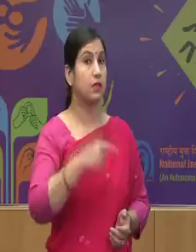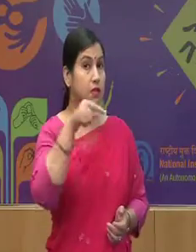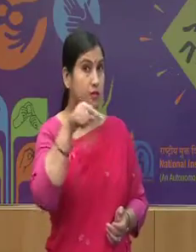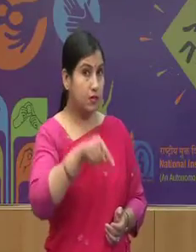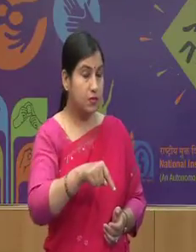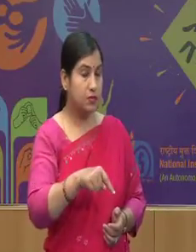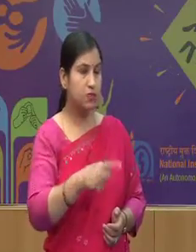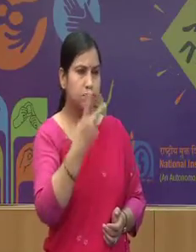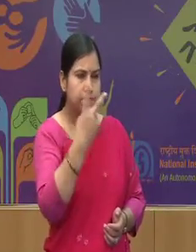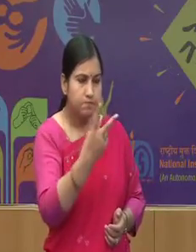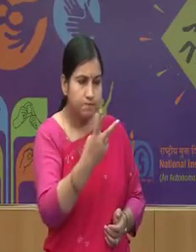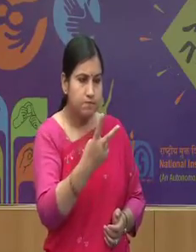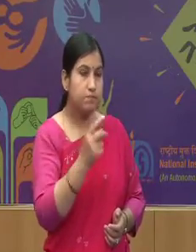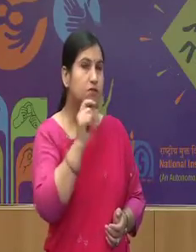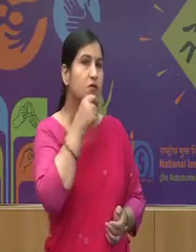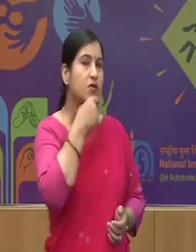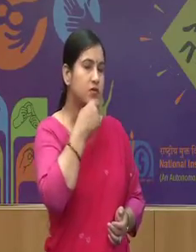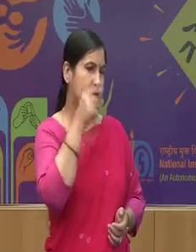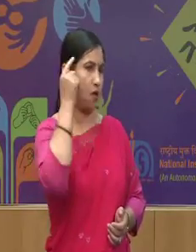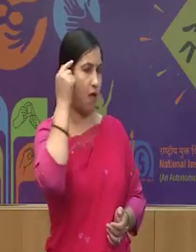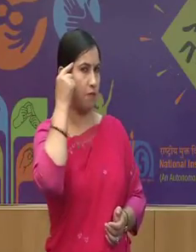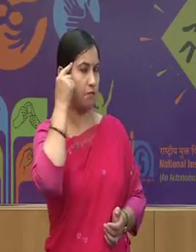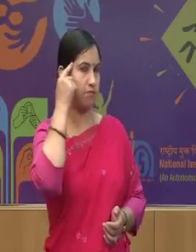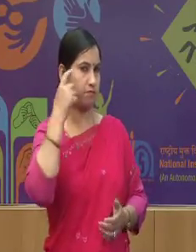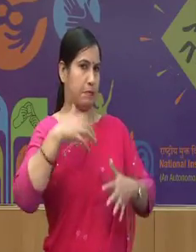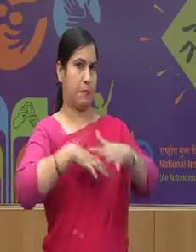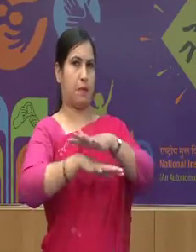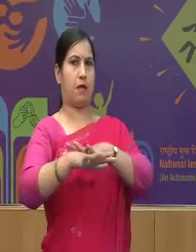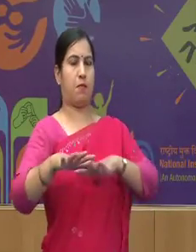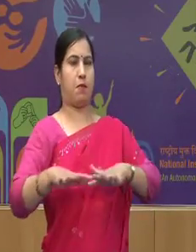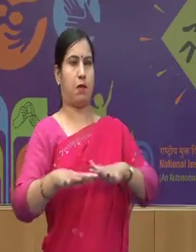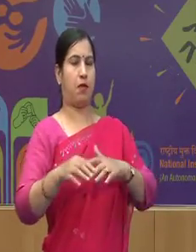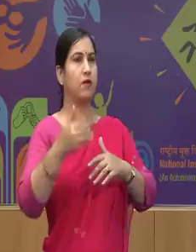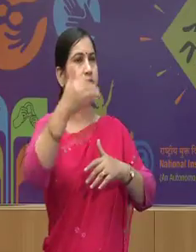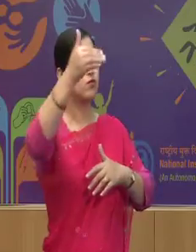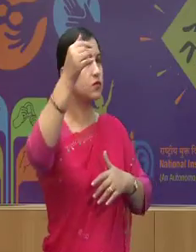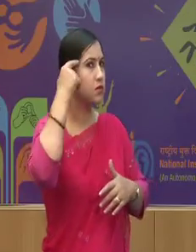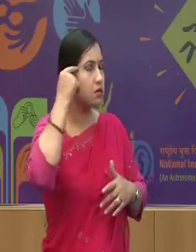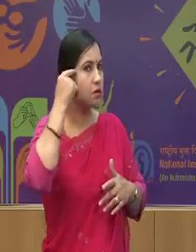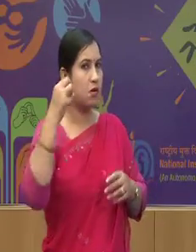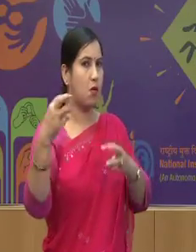This gave Russia time to prepare for any war in the future.